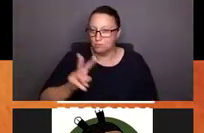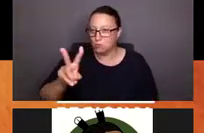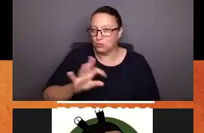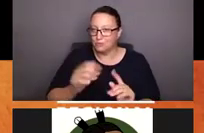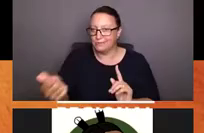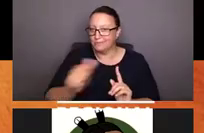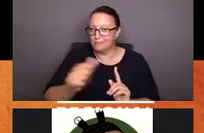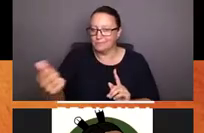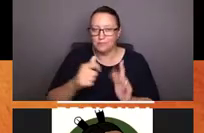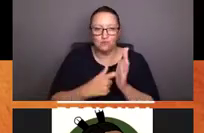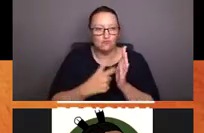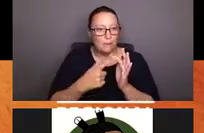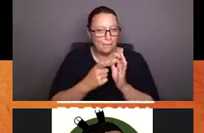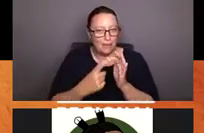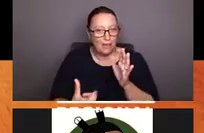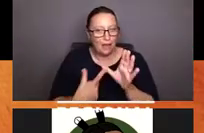interpreters, Rebecca and Tiana.